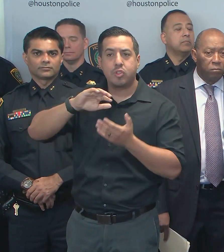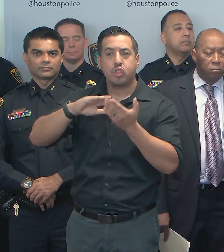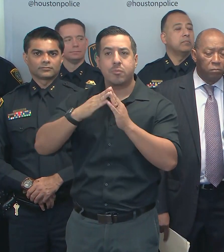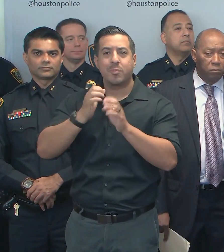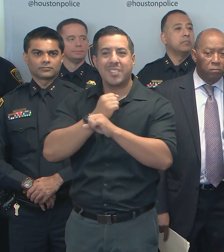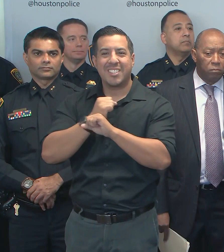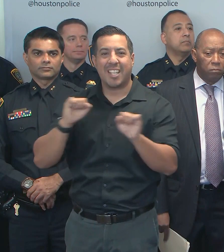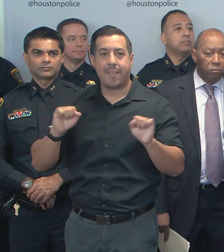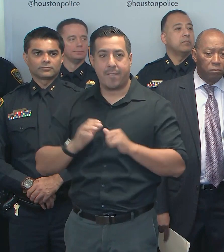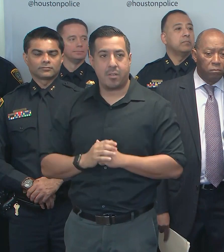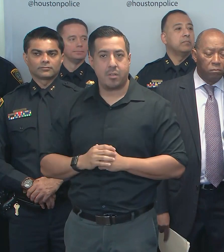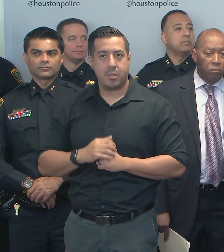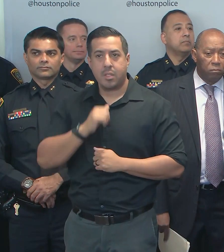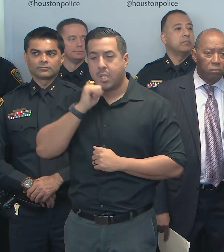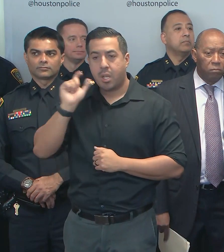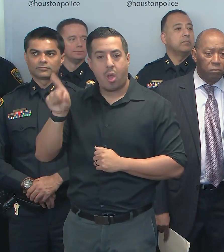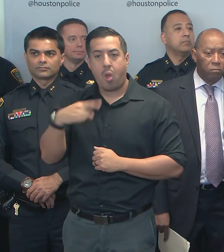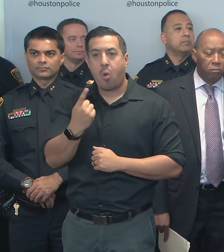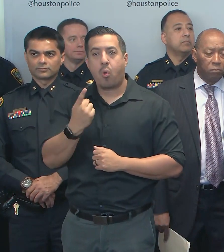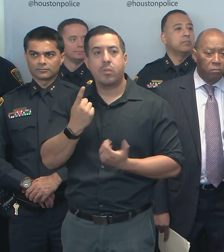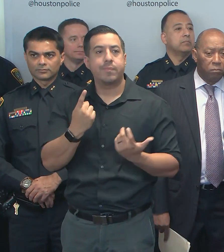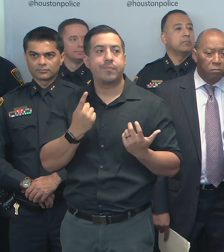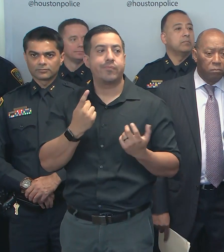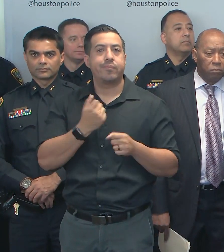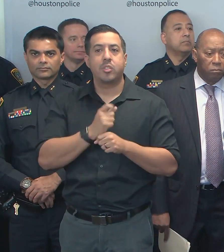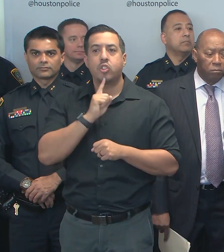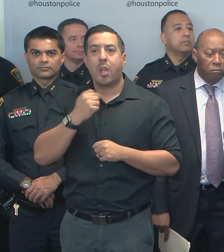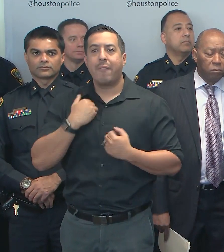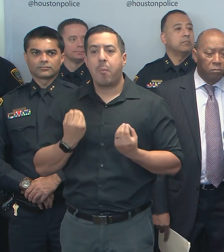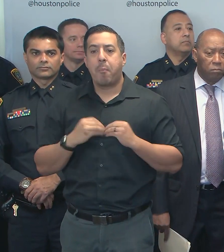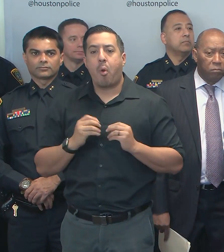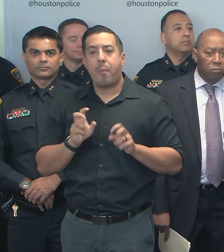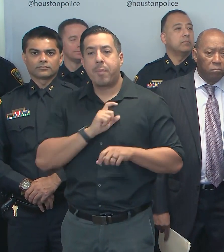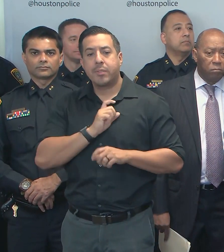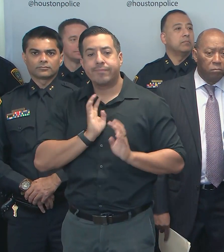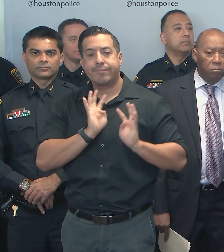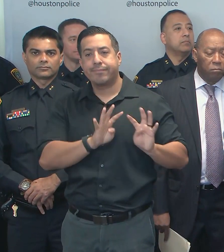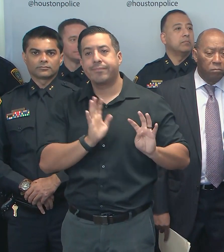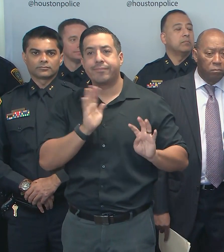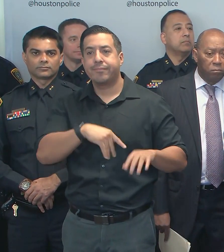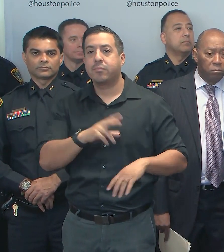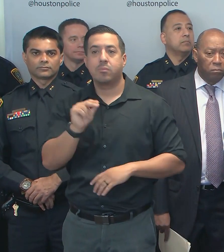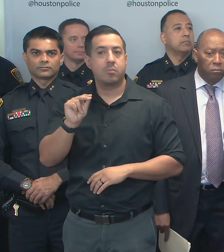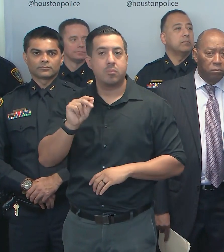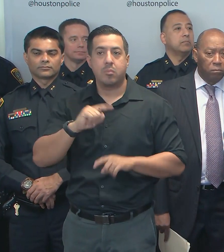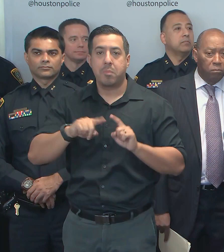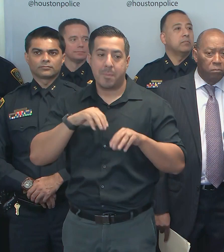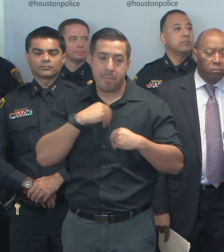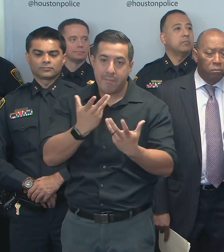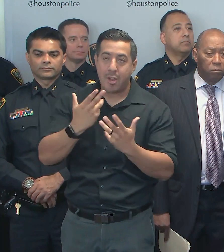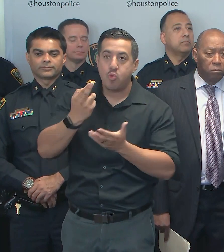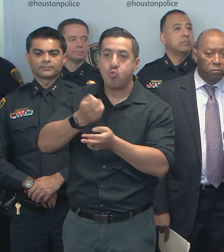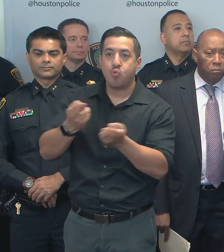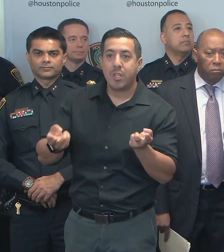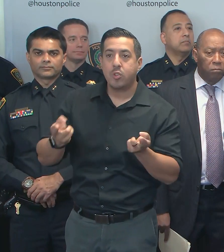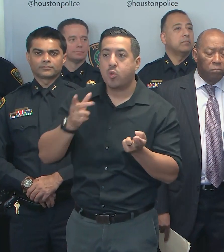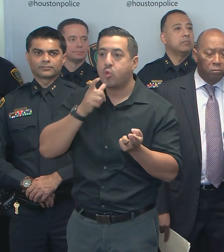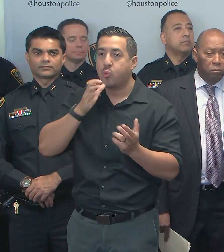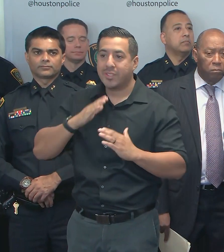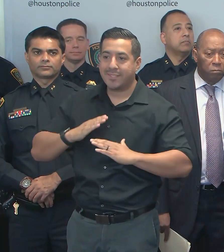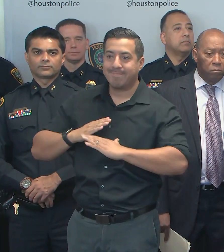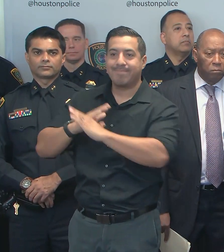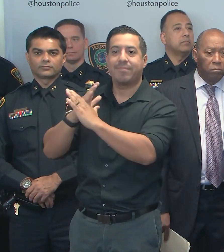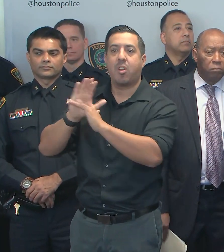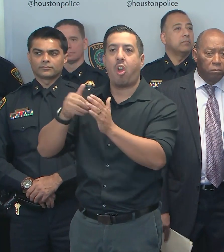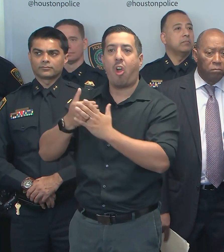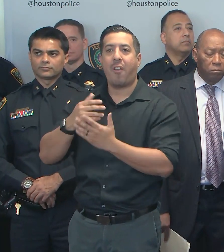communities are safe. It's not just about making sure that we have more police officers on the street, but it's providing resources that interrupt the cycle